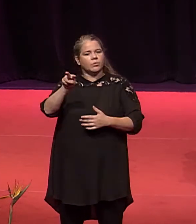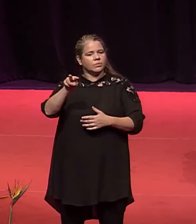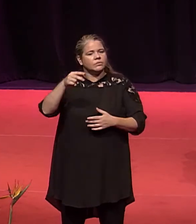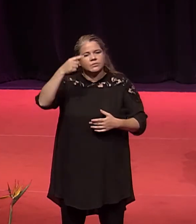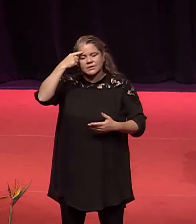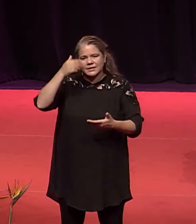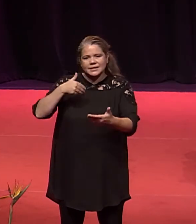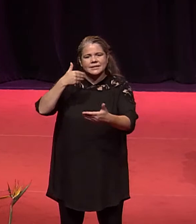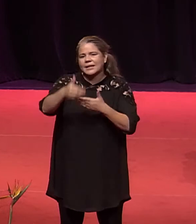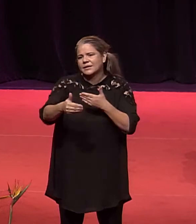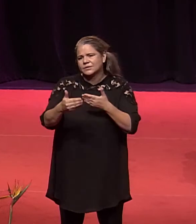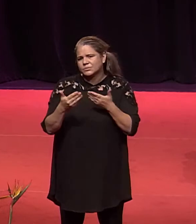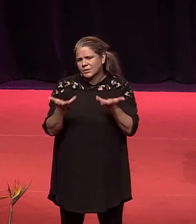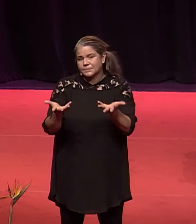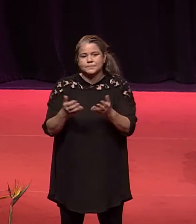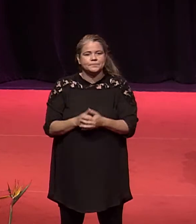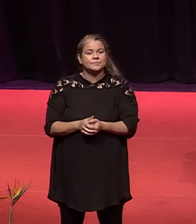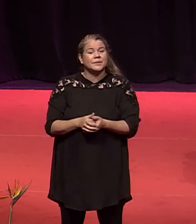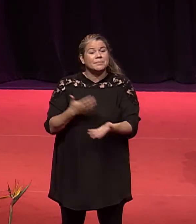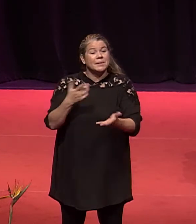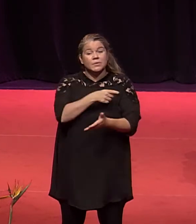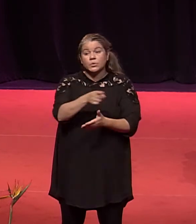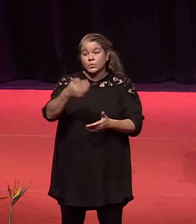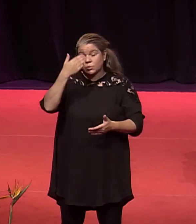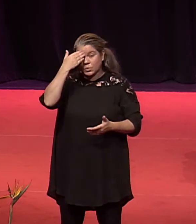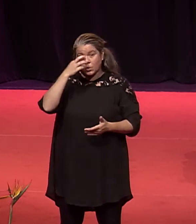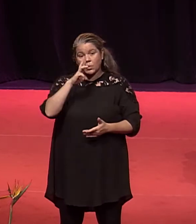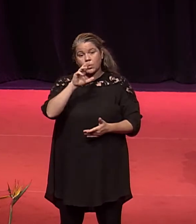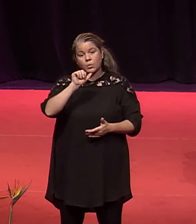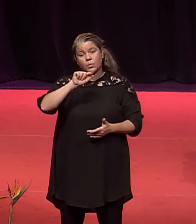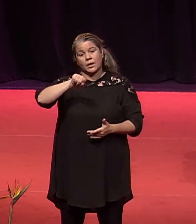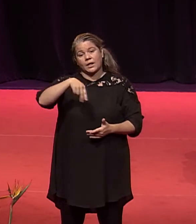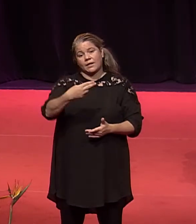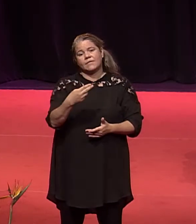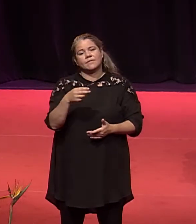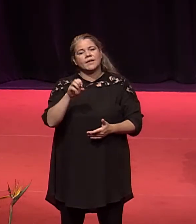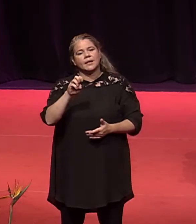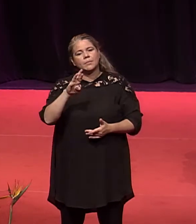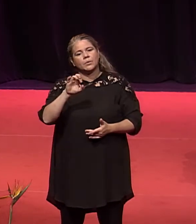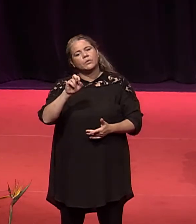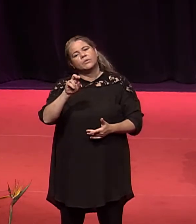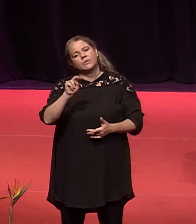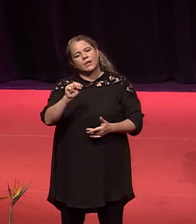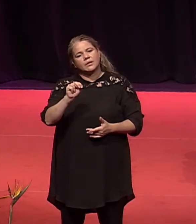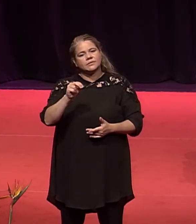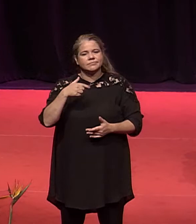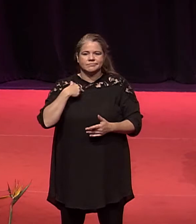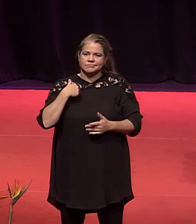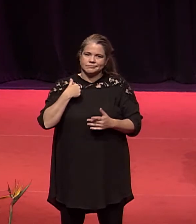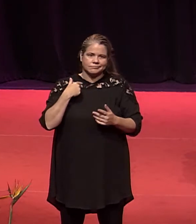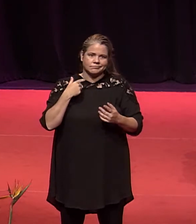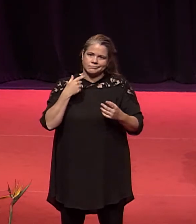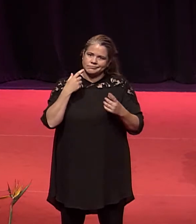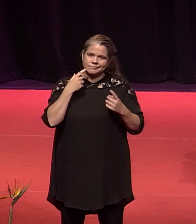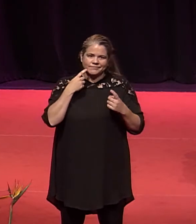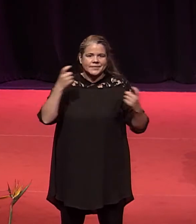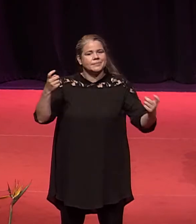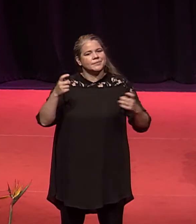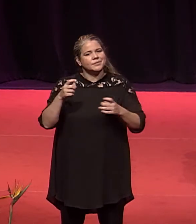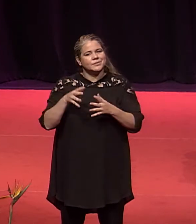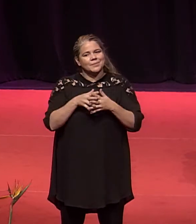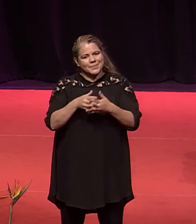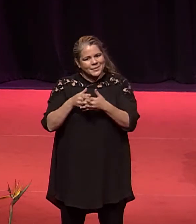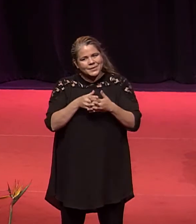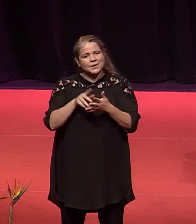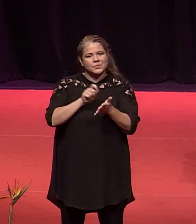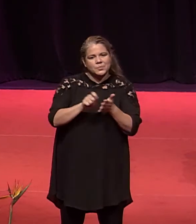Some of you will be familiar with the work of Ralph Waldo Emerson, and he was one of the great American writers and thinkers. He would often remark on